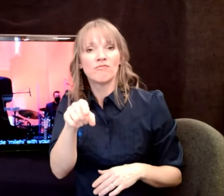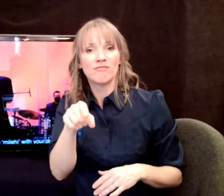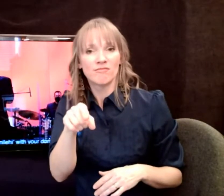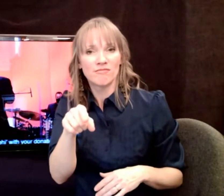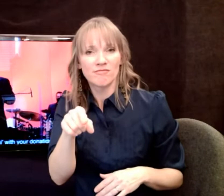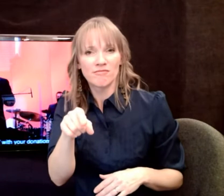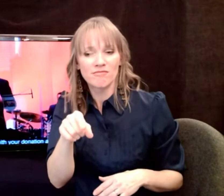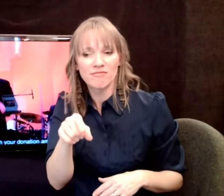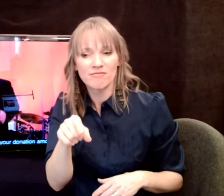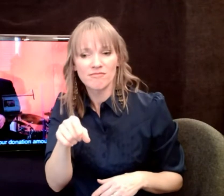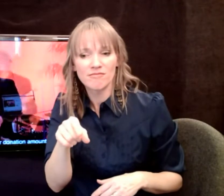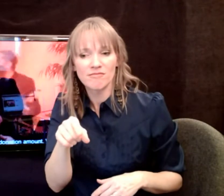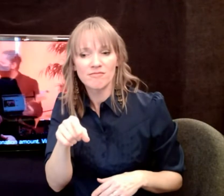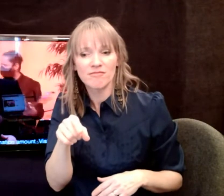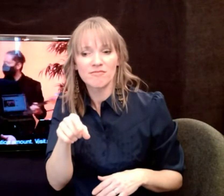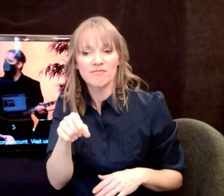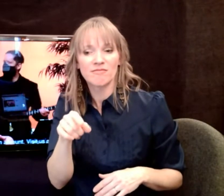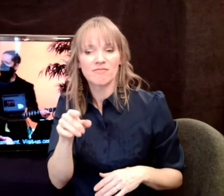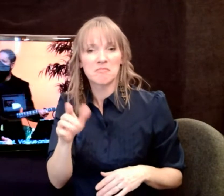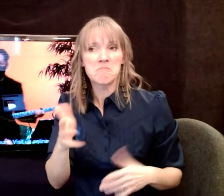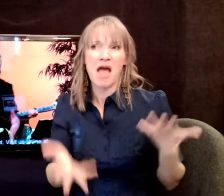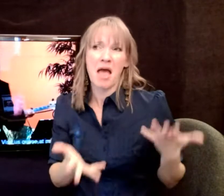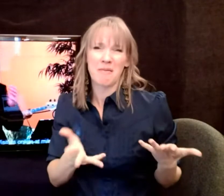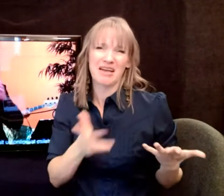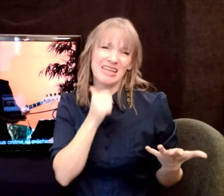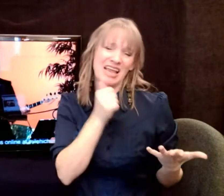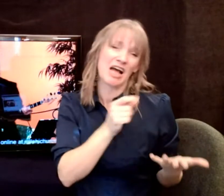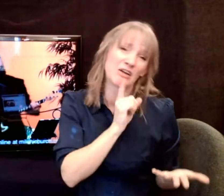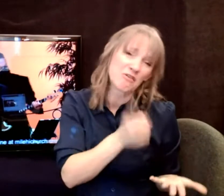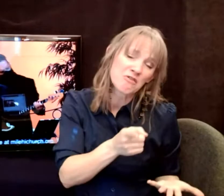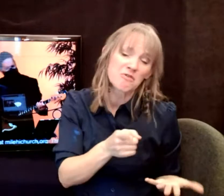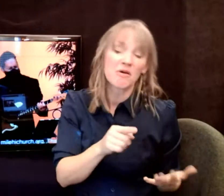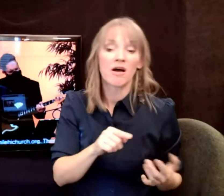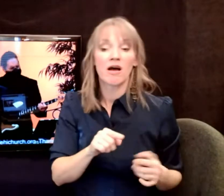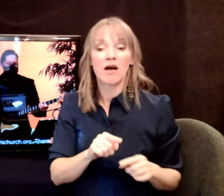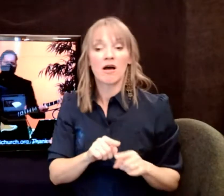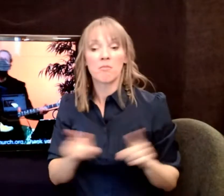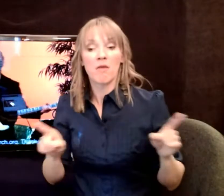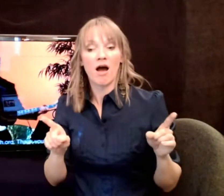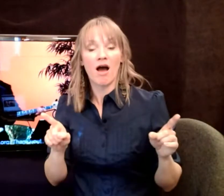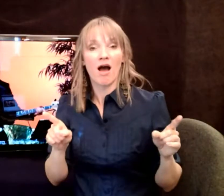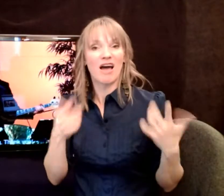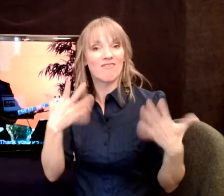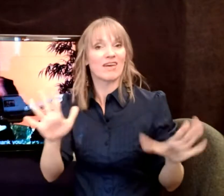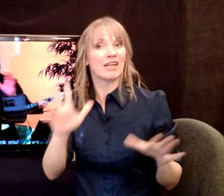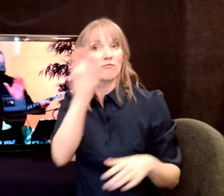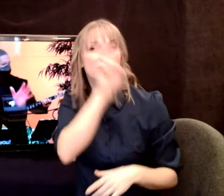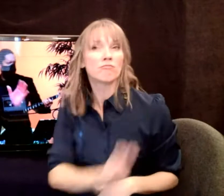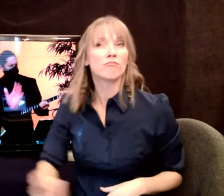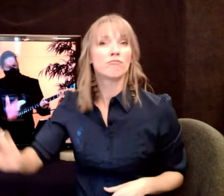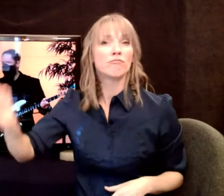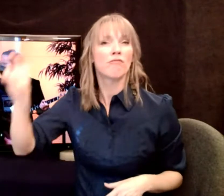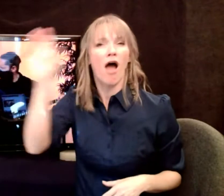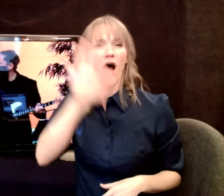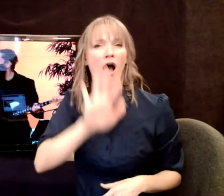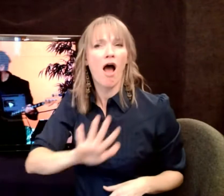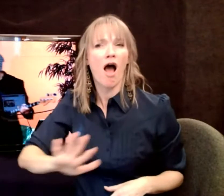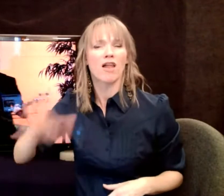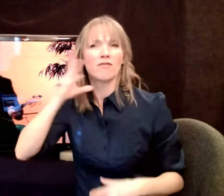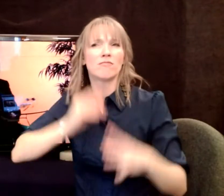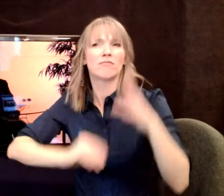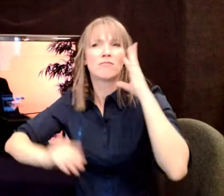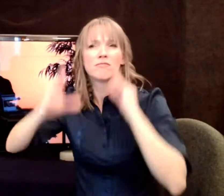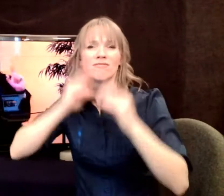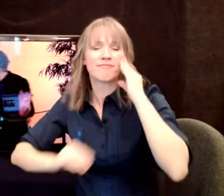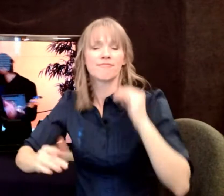Even if that doesn't mean true. It's been all over. And it's been all